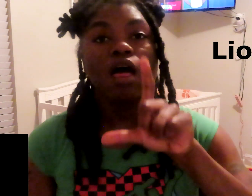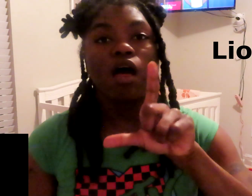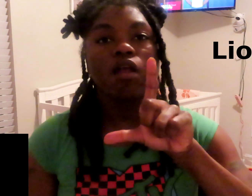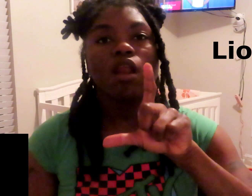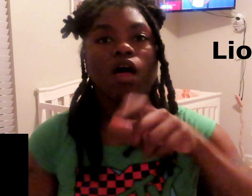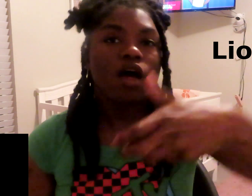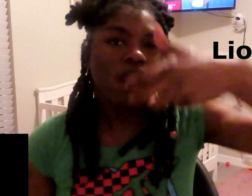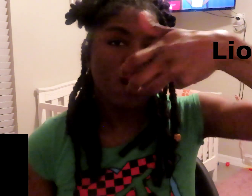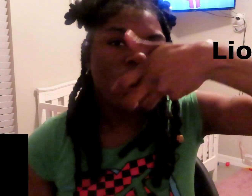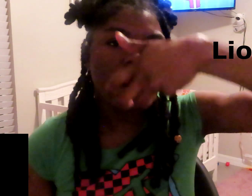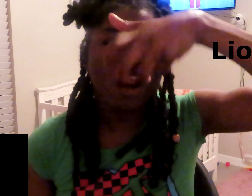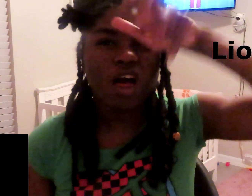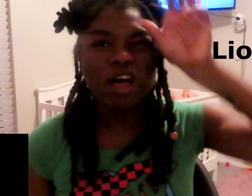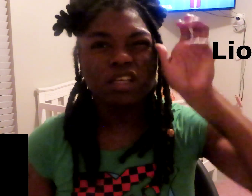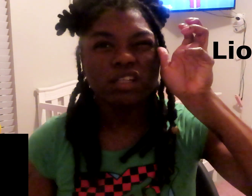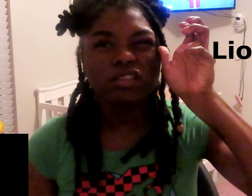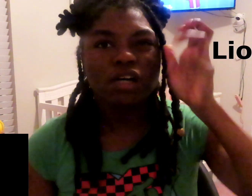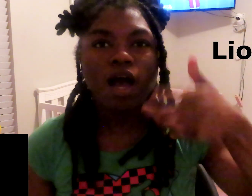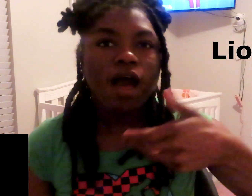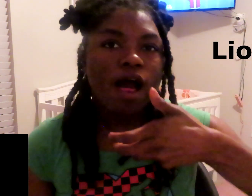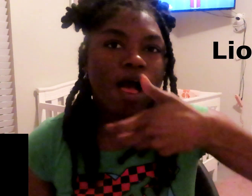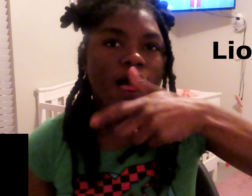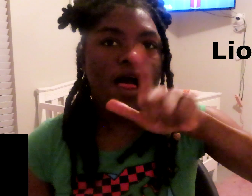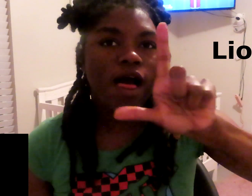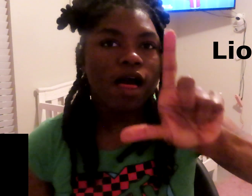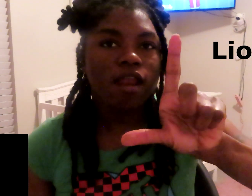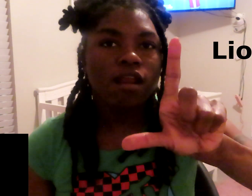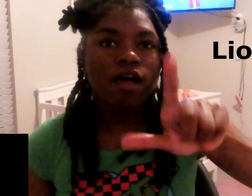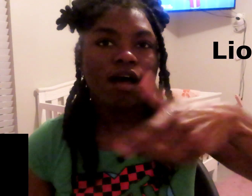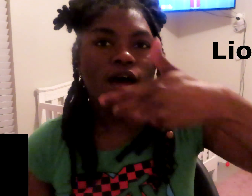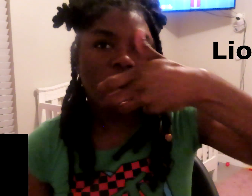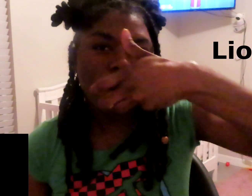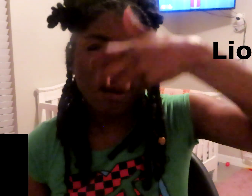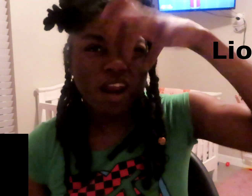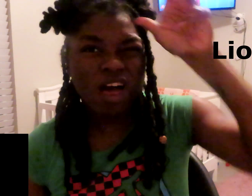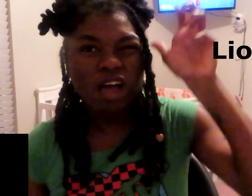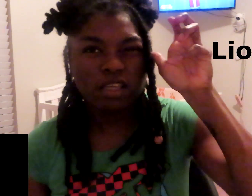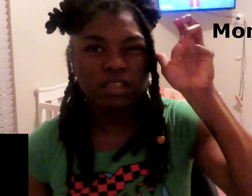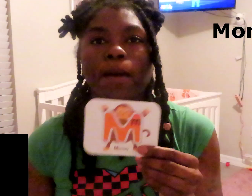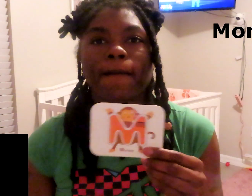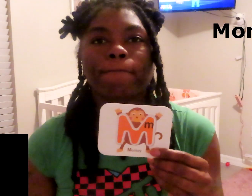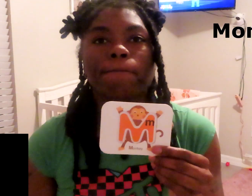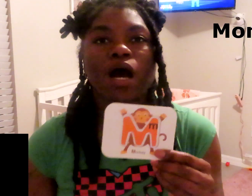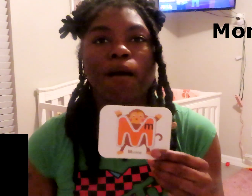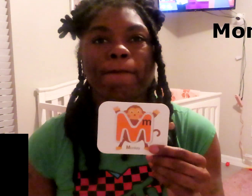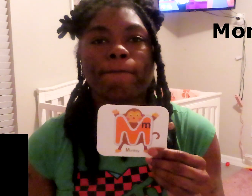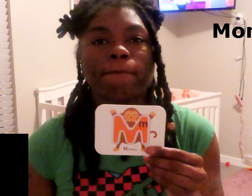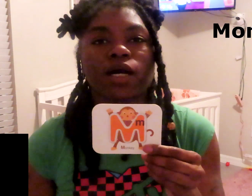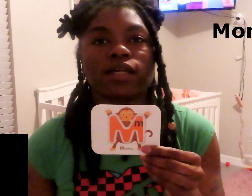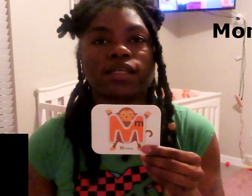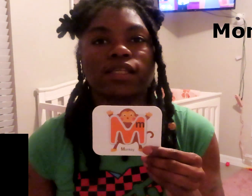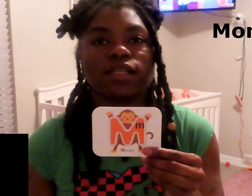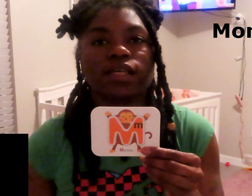L. Lion. L. Lion. M. Monkey.